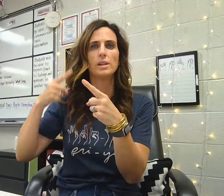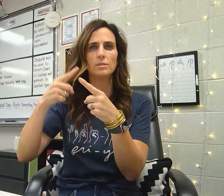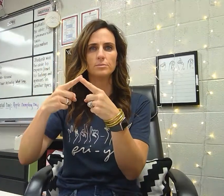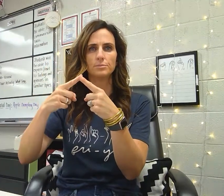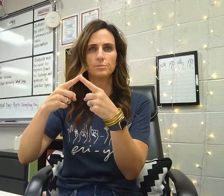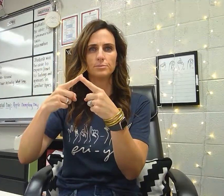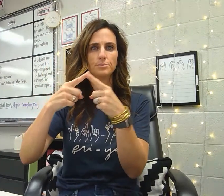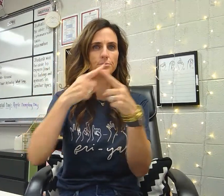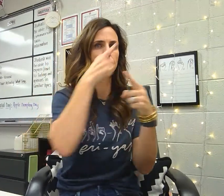When.